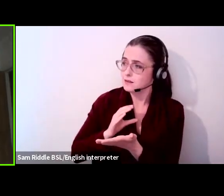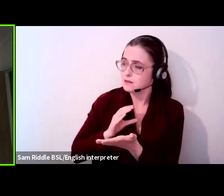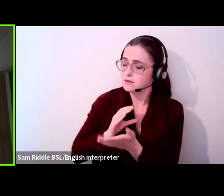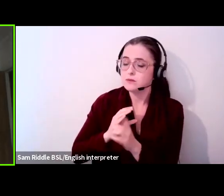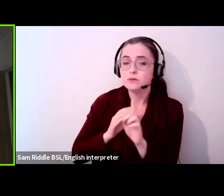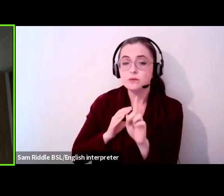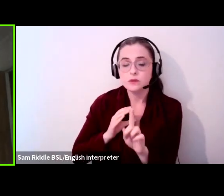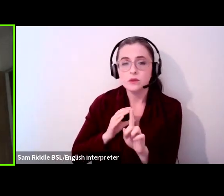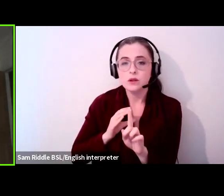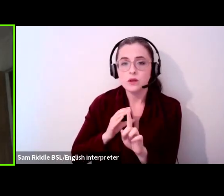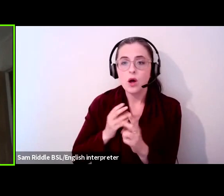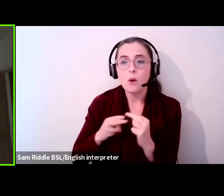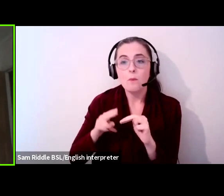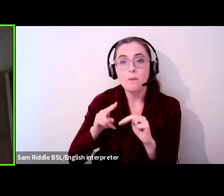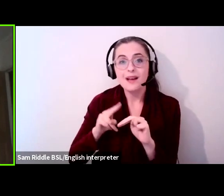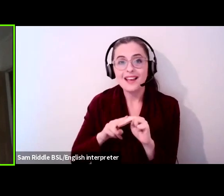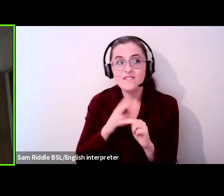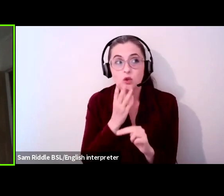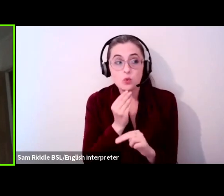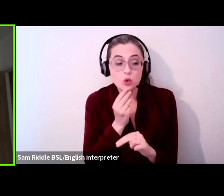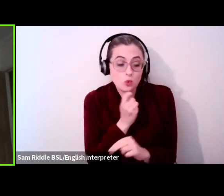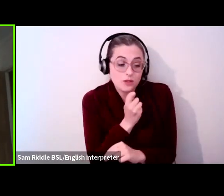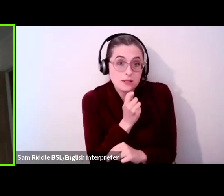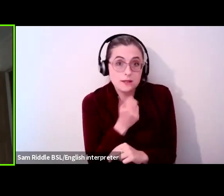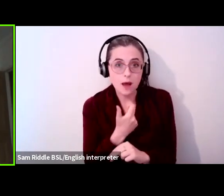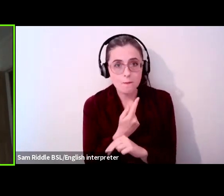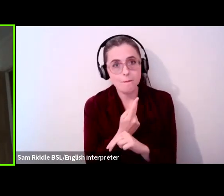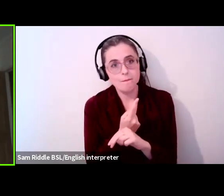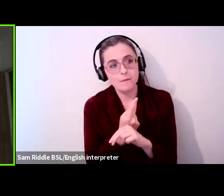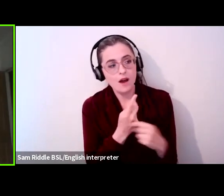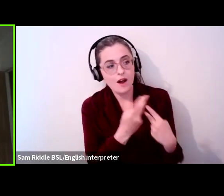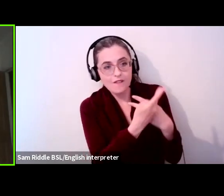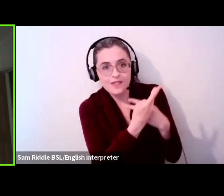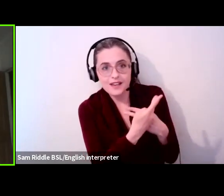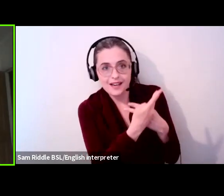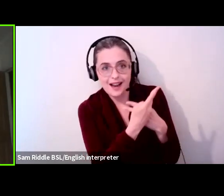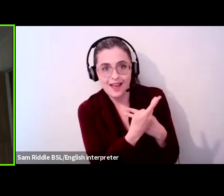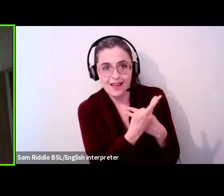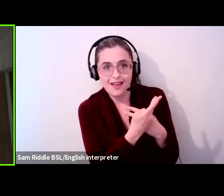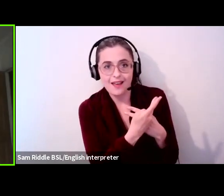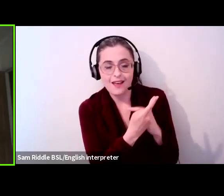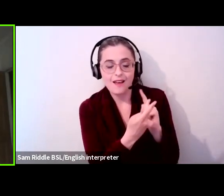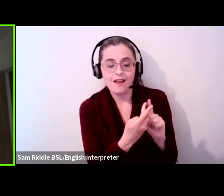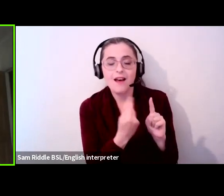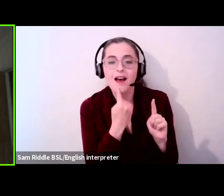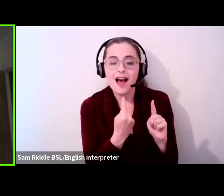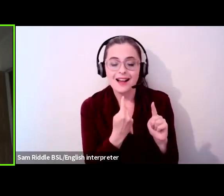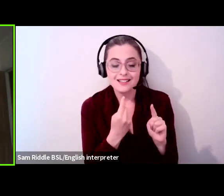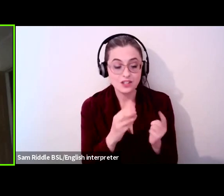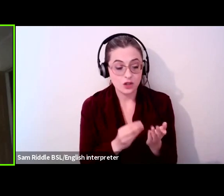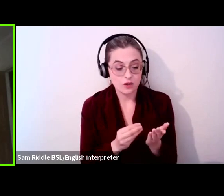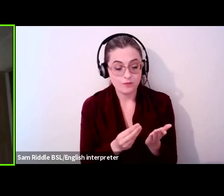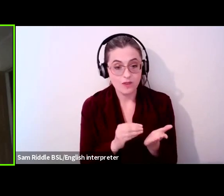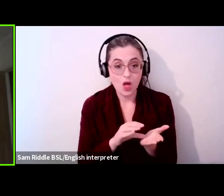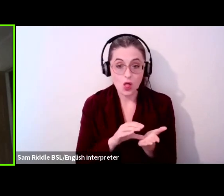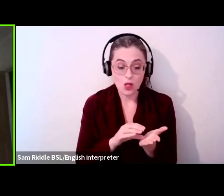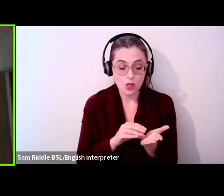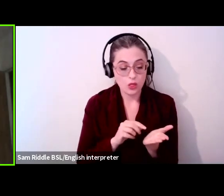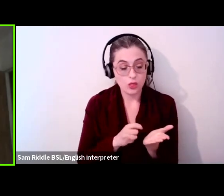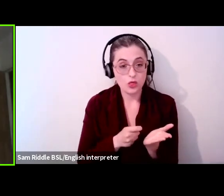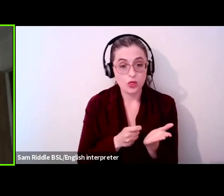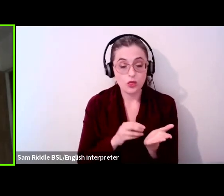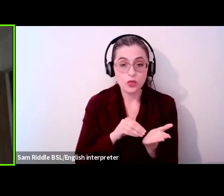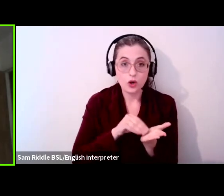But if you, for example, use some of that care and the cost of it is above what you pay as